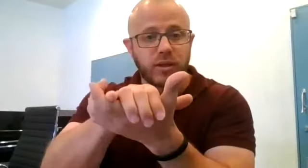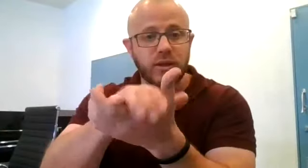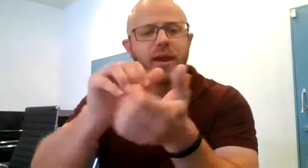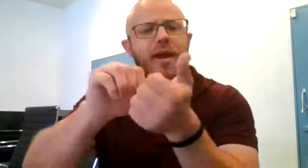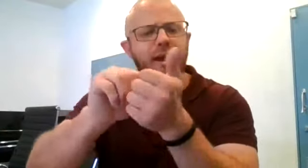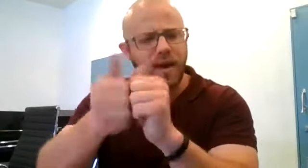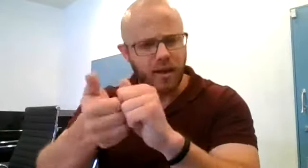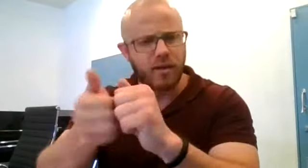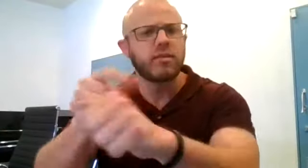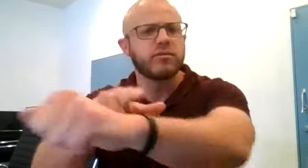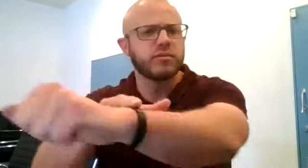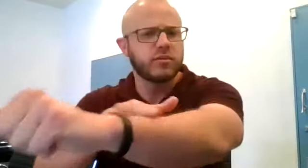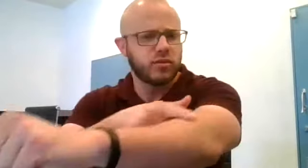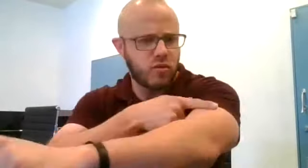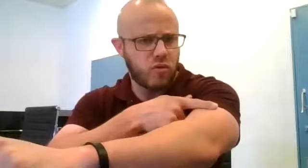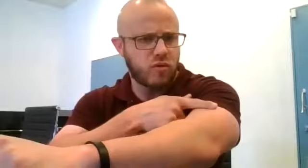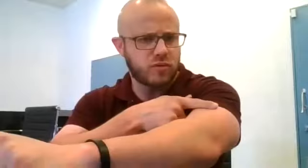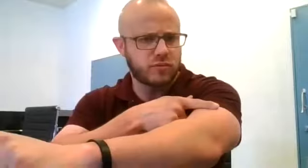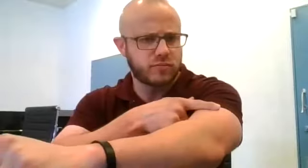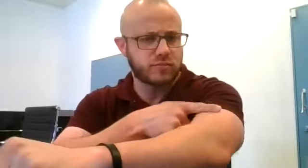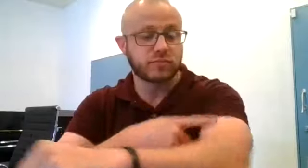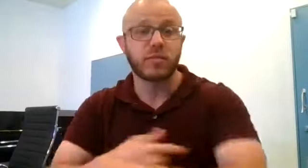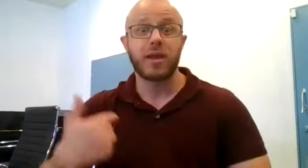Married. How long?